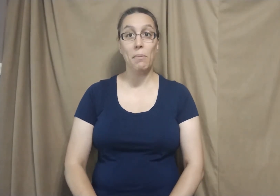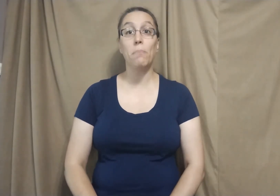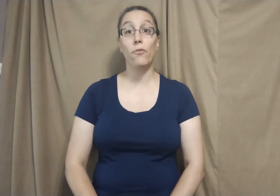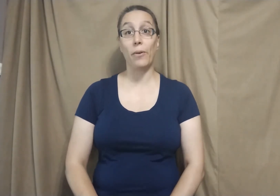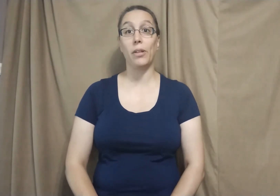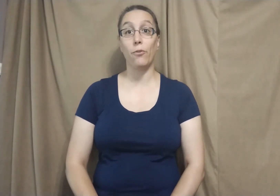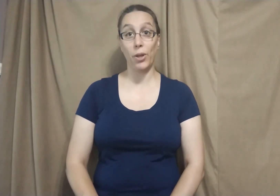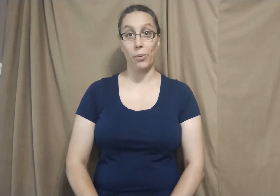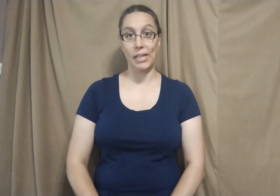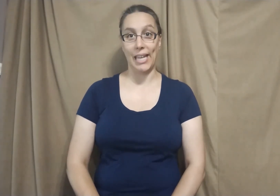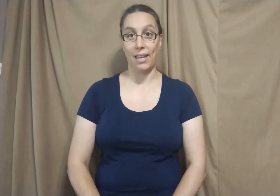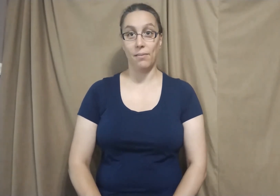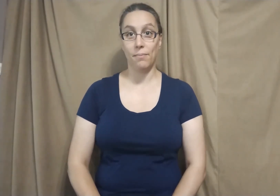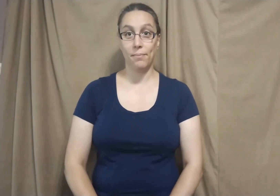up fairly frequently.